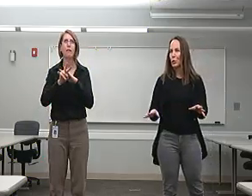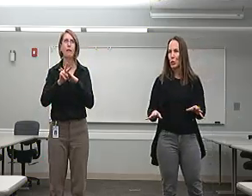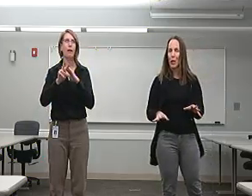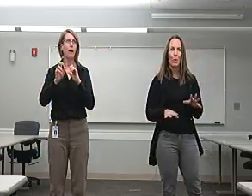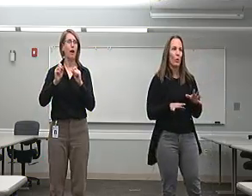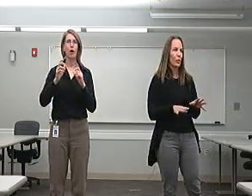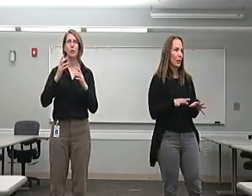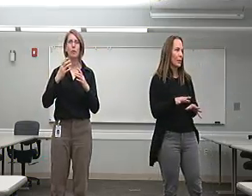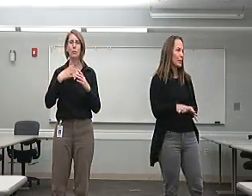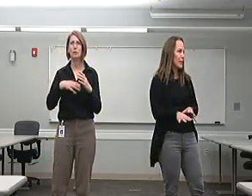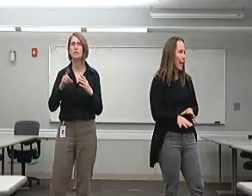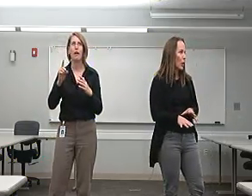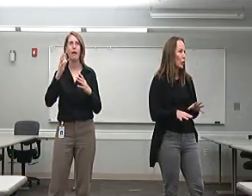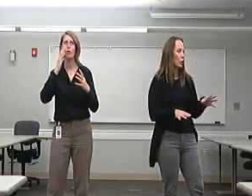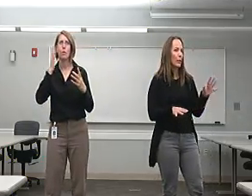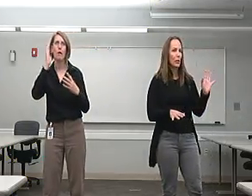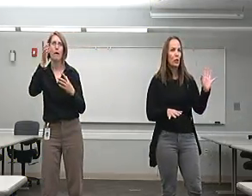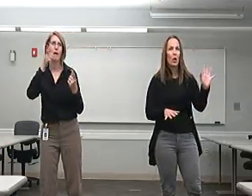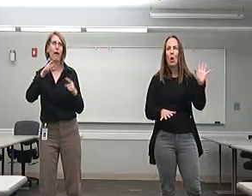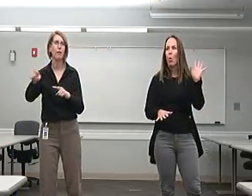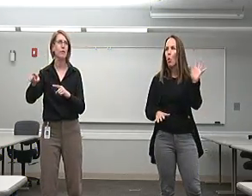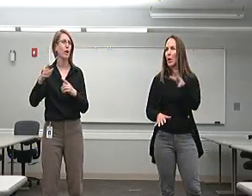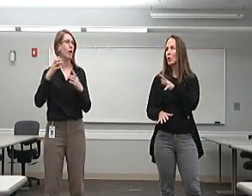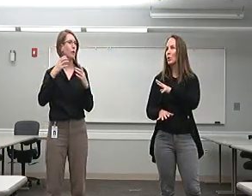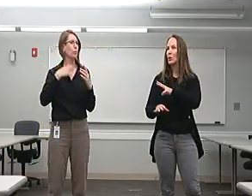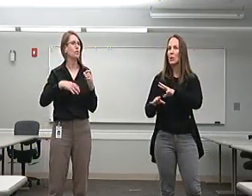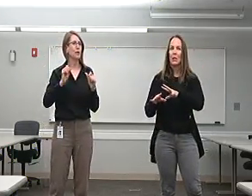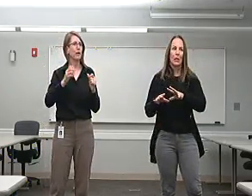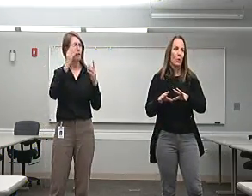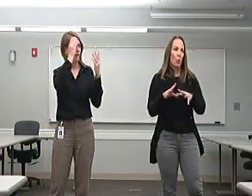could tell you each what your